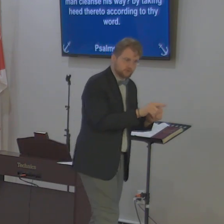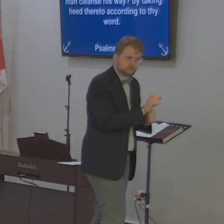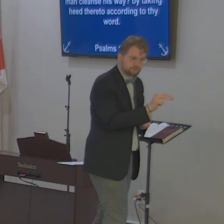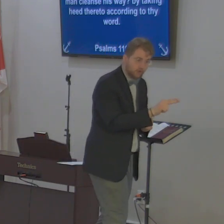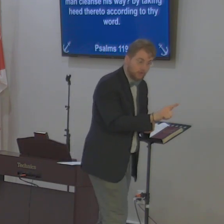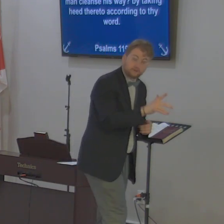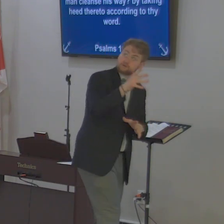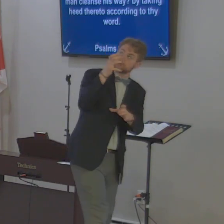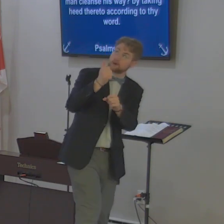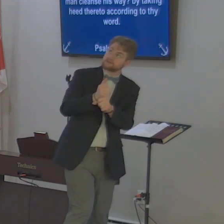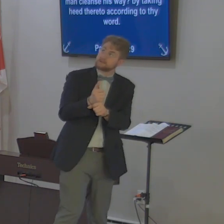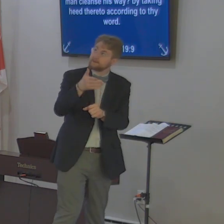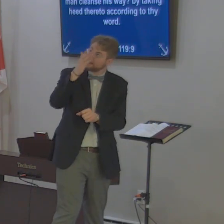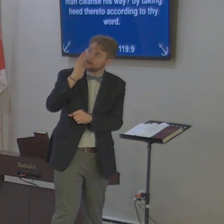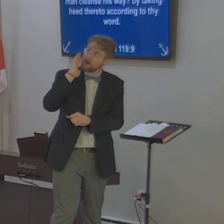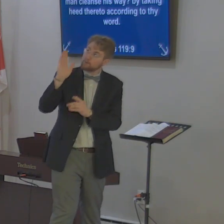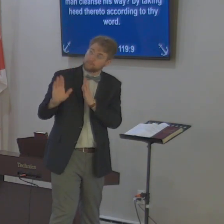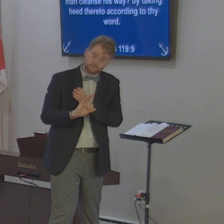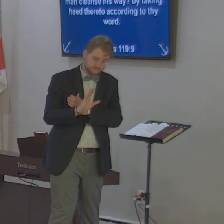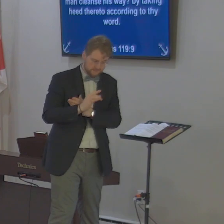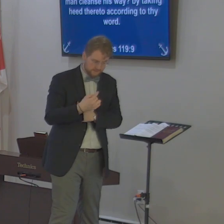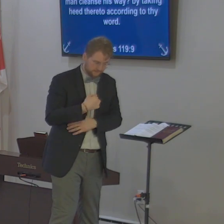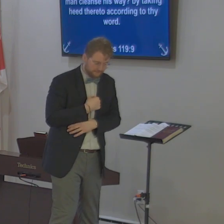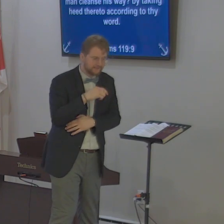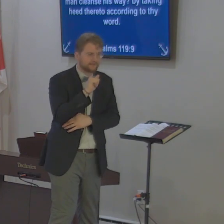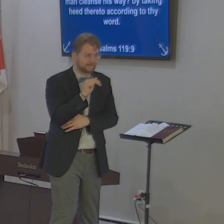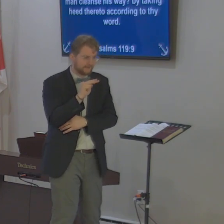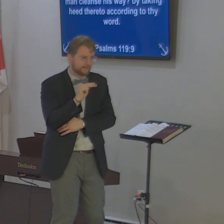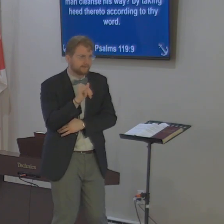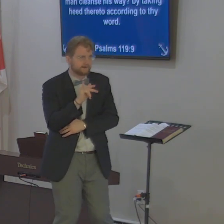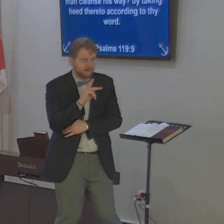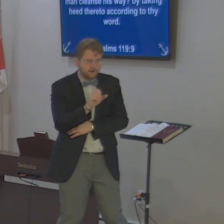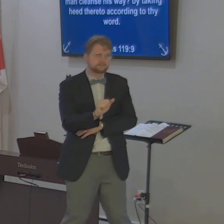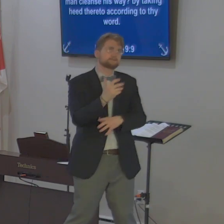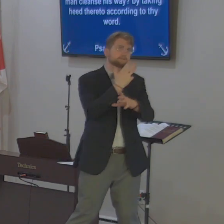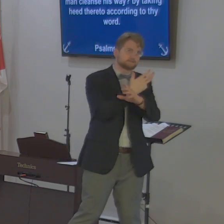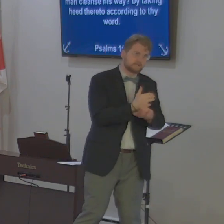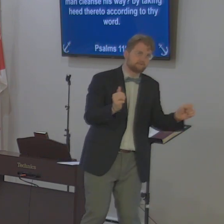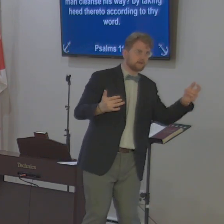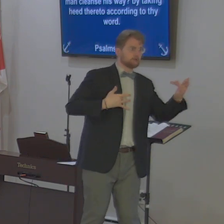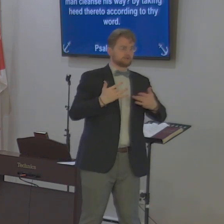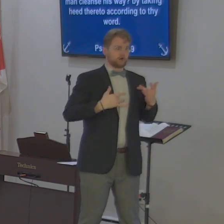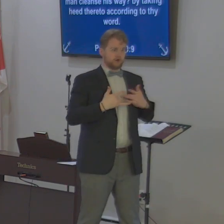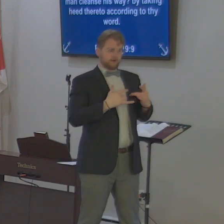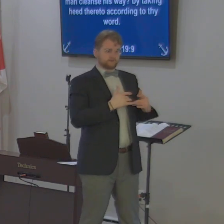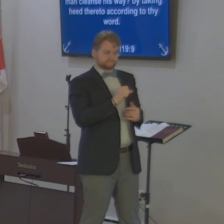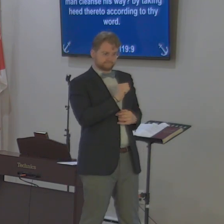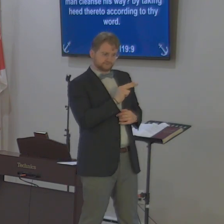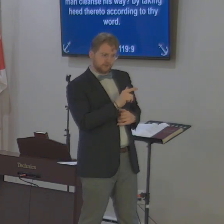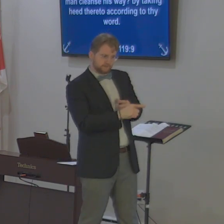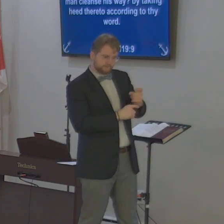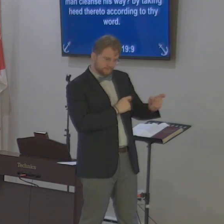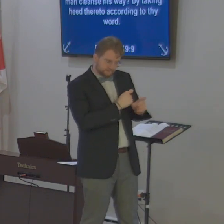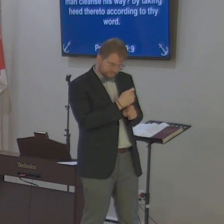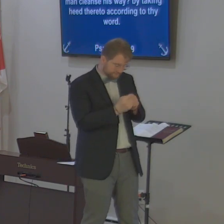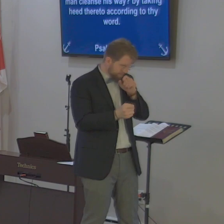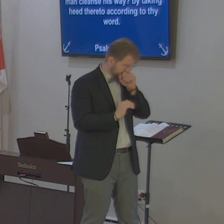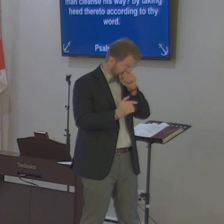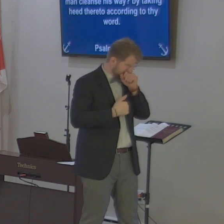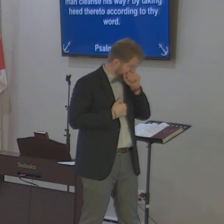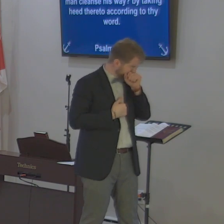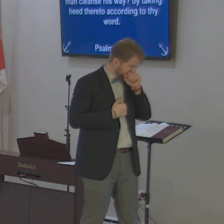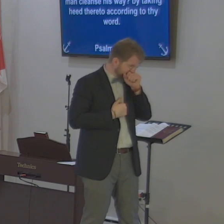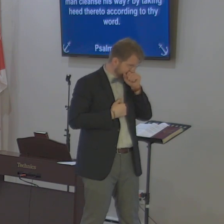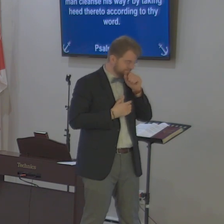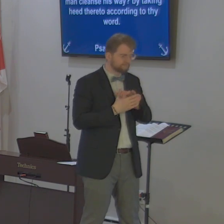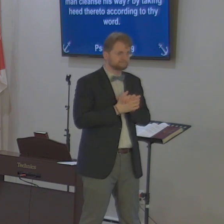going to. He goes on down there. And Ananias' safety as to his concern of Saul's persecution, as well as the comfort of Saul's